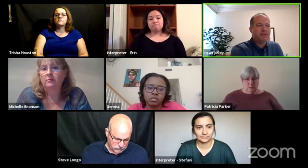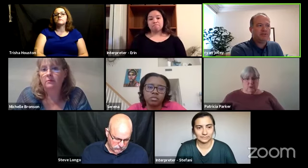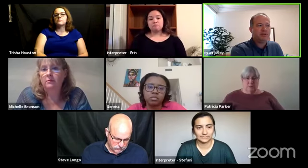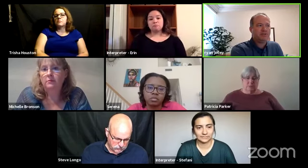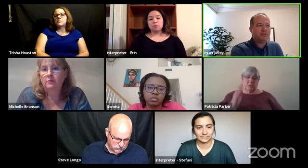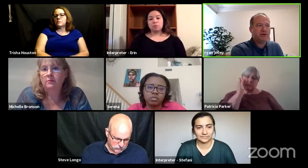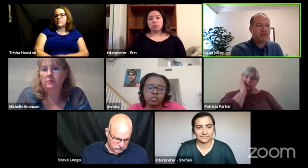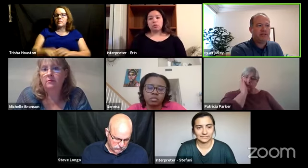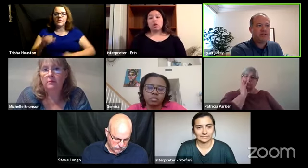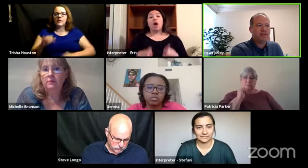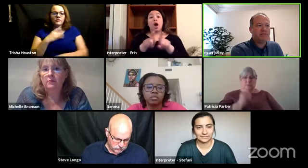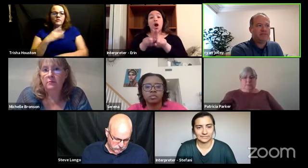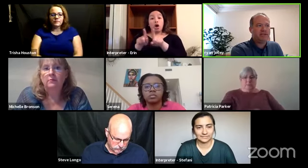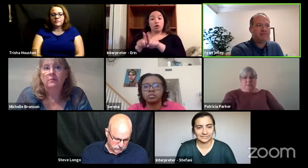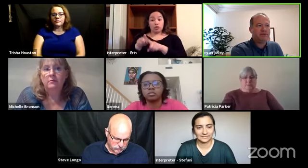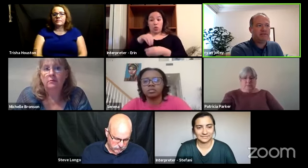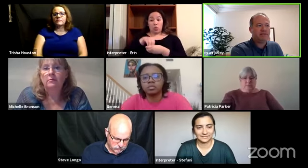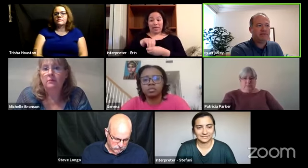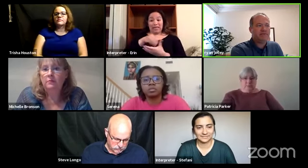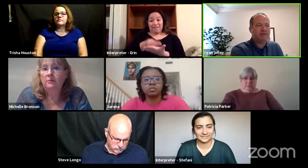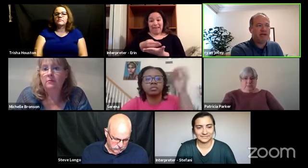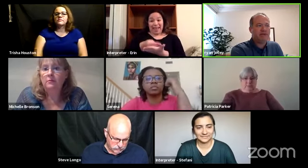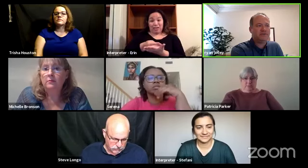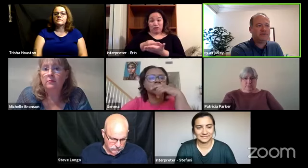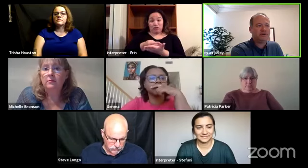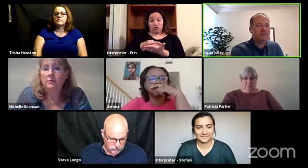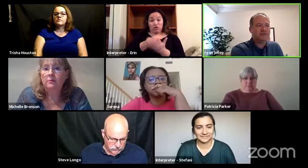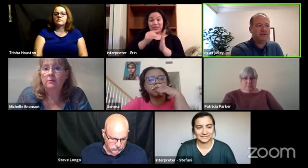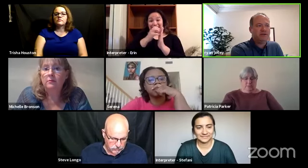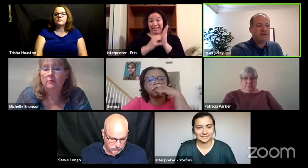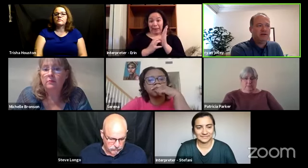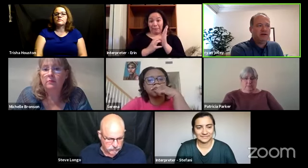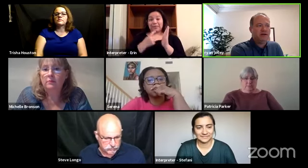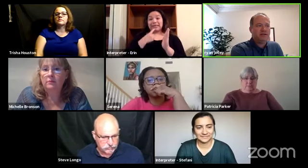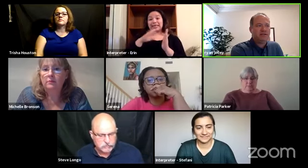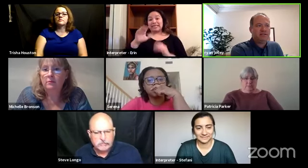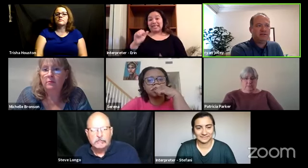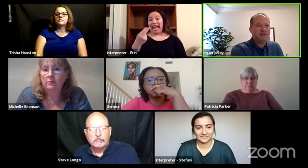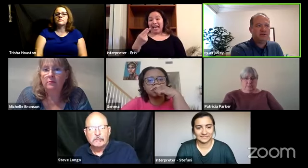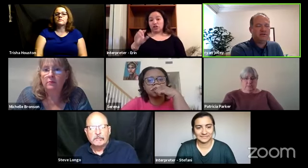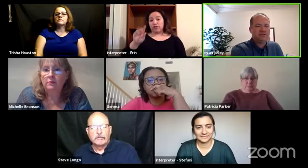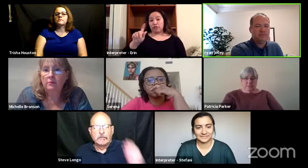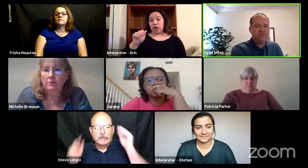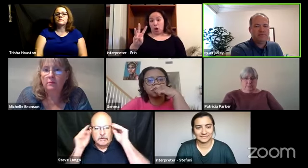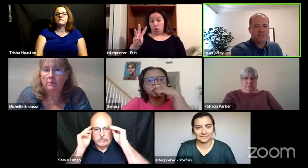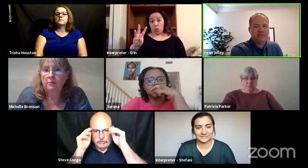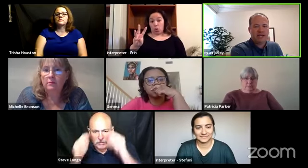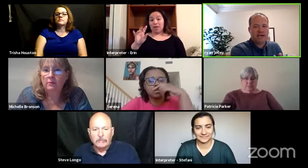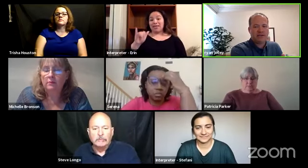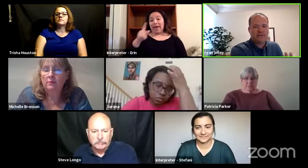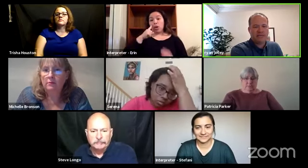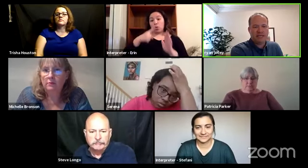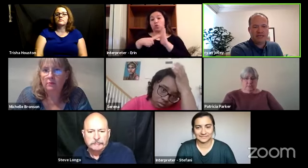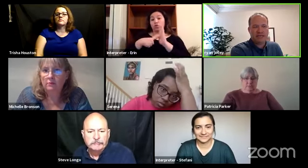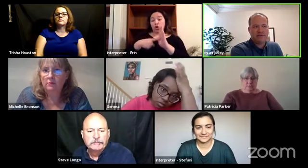There's also within the financial statement a statement of cash flows. This shows the movement of cash from beginning of